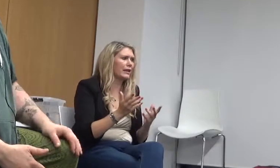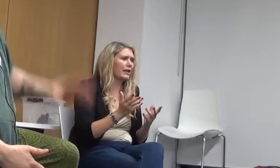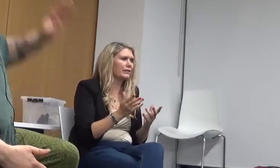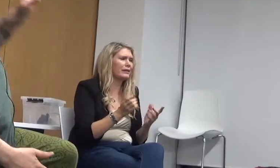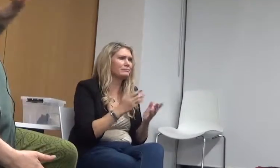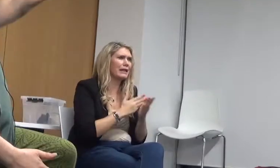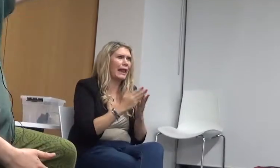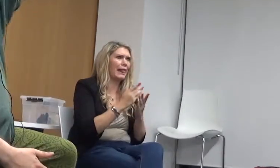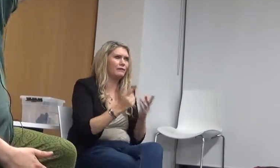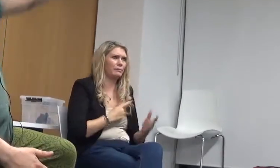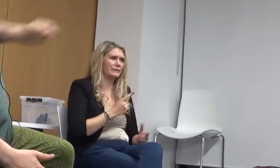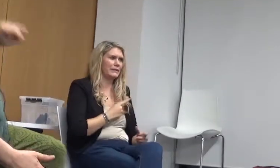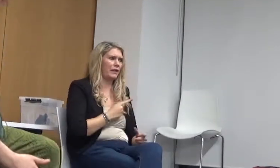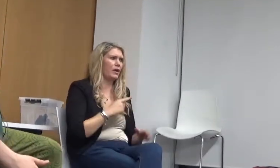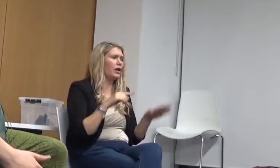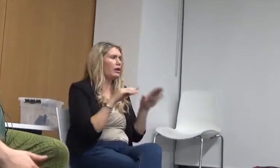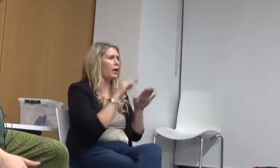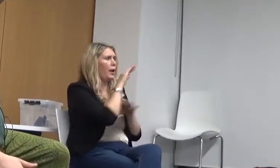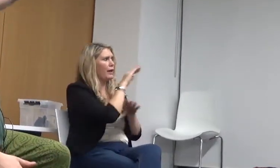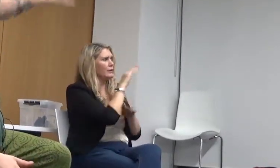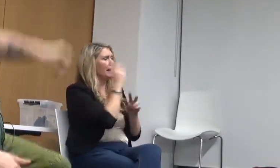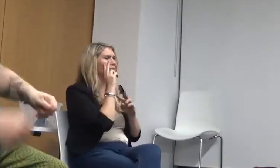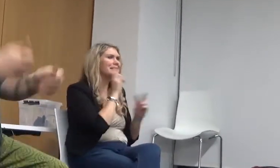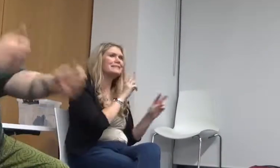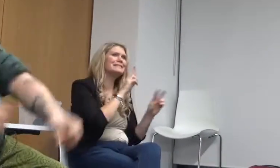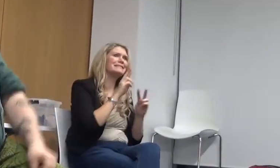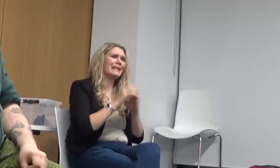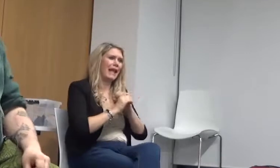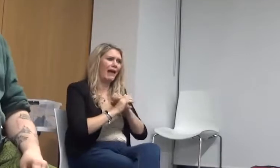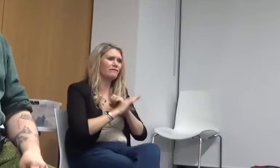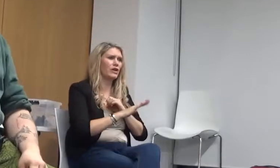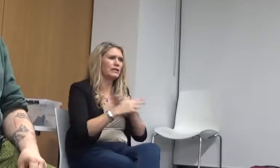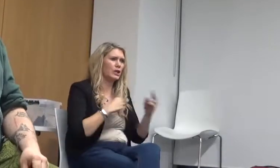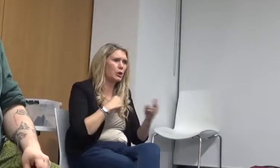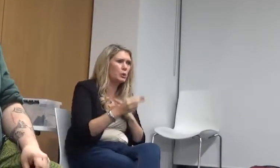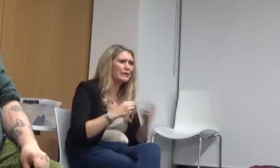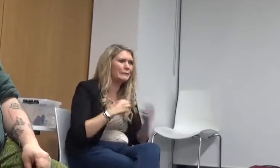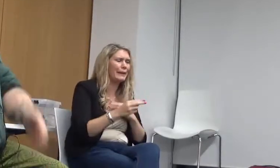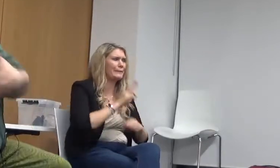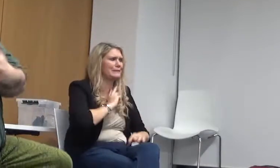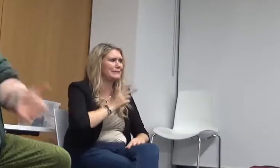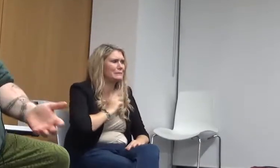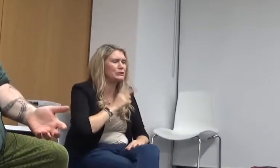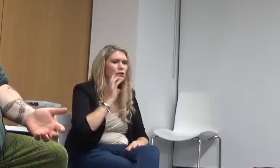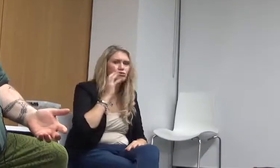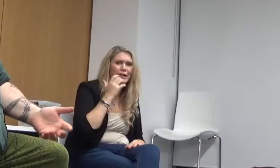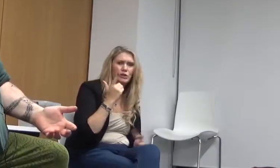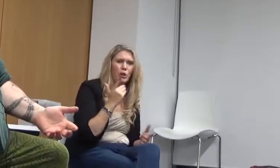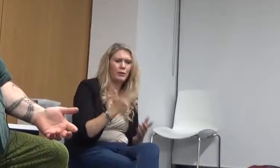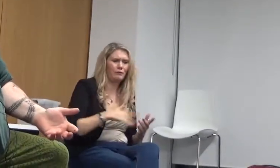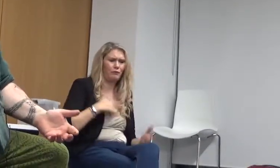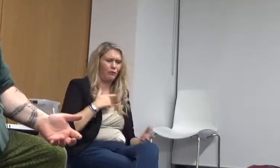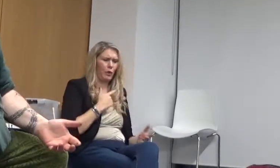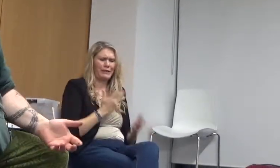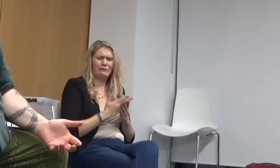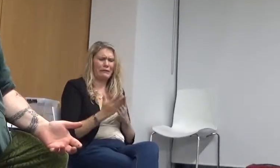sense to me. I go outside there and I see adverts and billboards and newspapers and speeches on the radio. That doesn't make much sense to